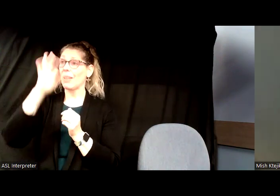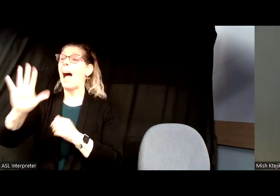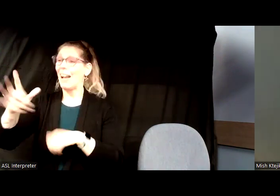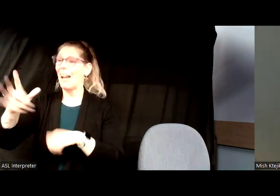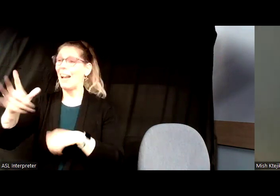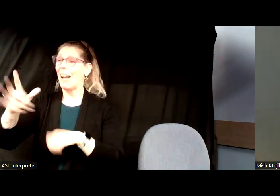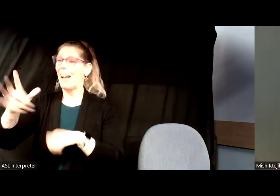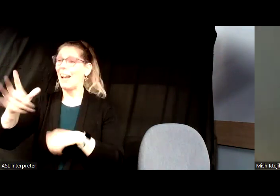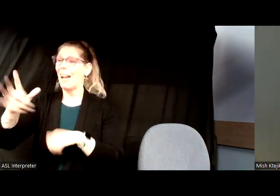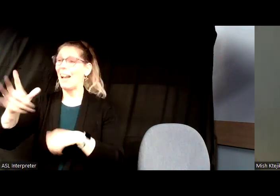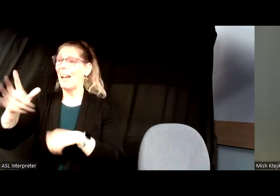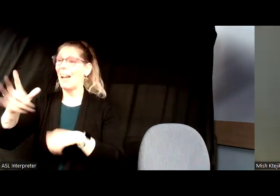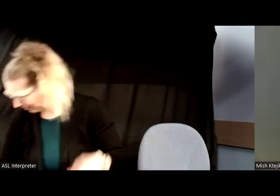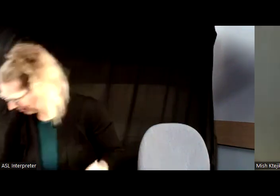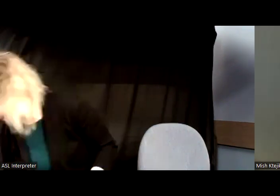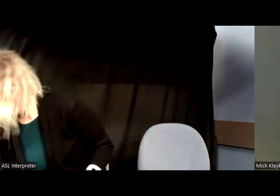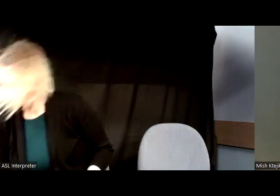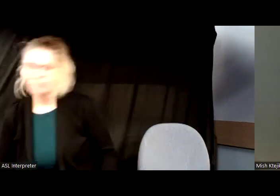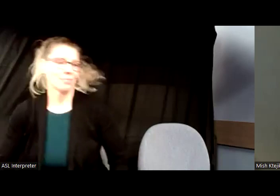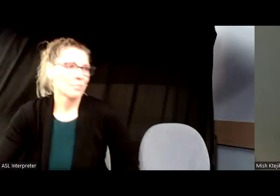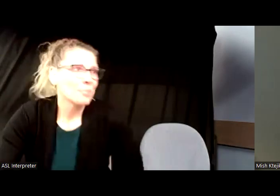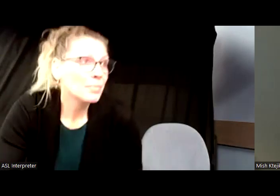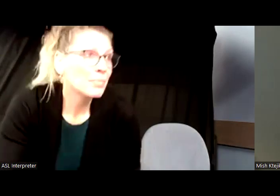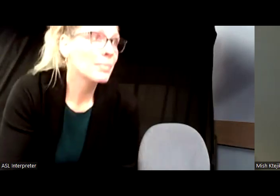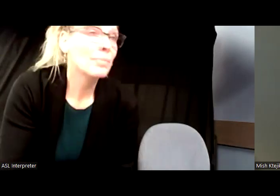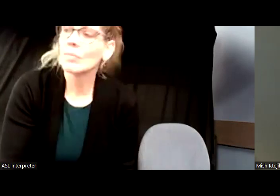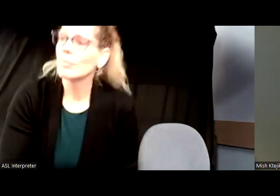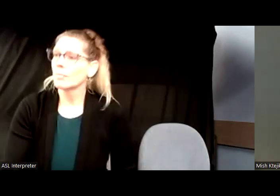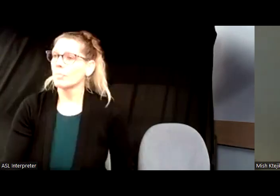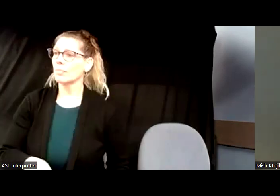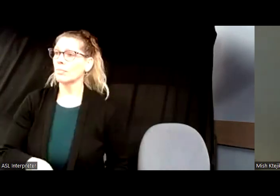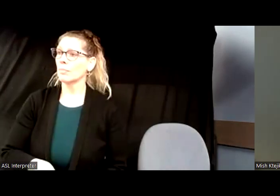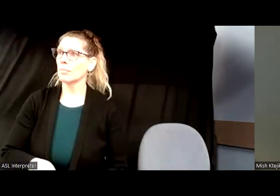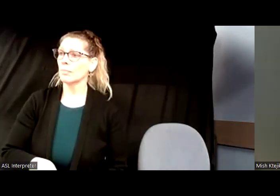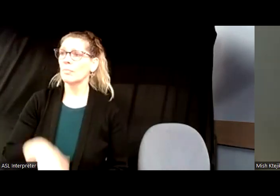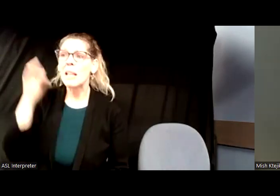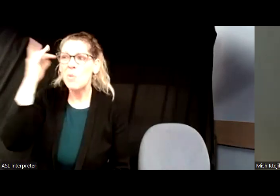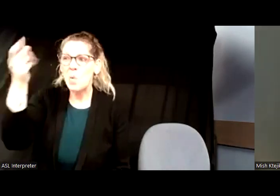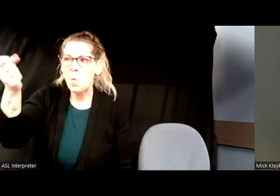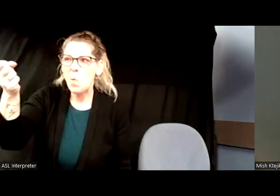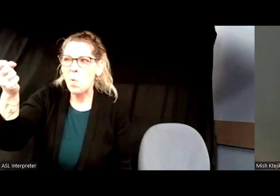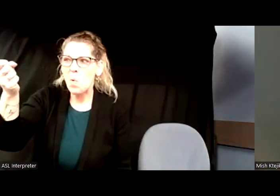All right, we're gonna take this opportunity to rotate our interpreters. And then Mitch, hold on, just a moment, Mitch.